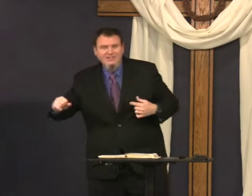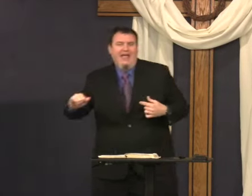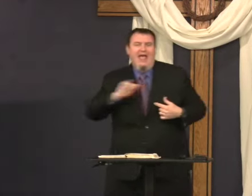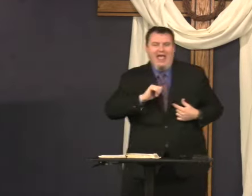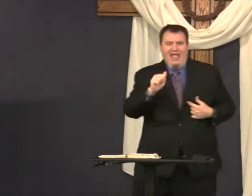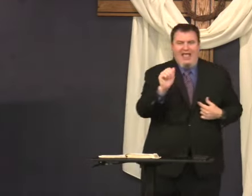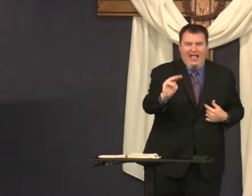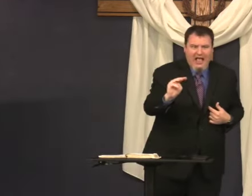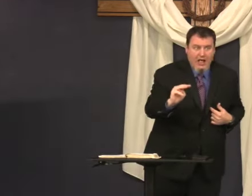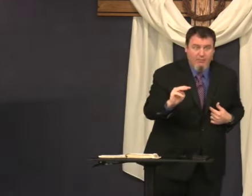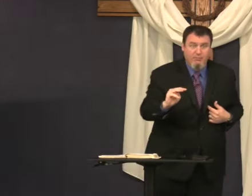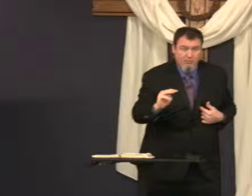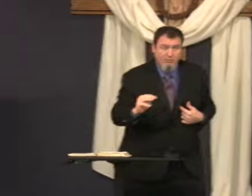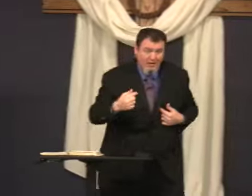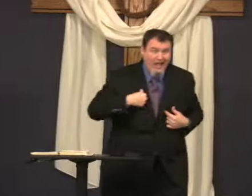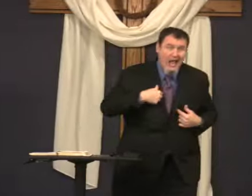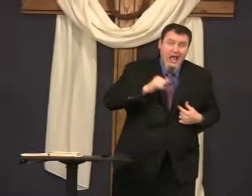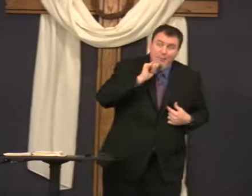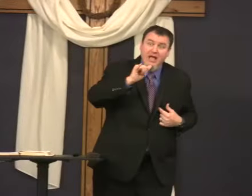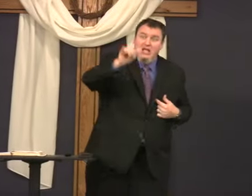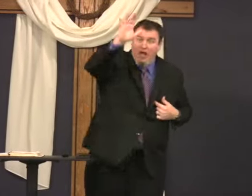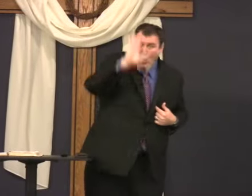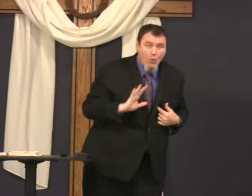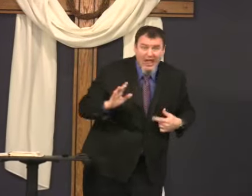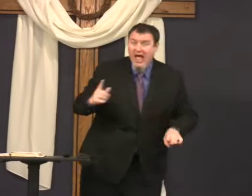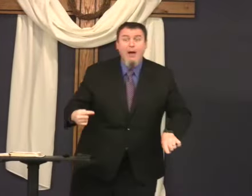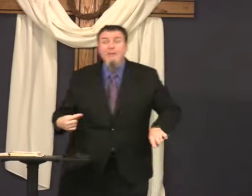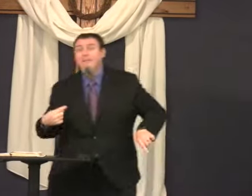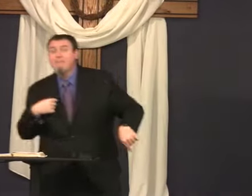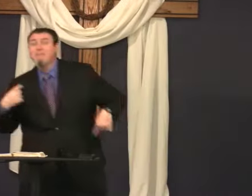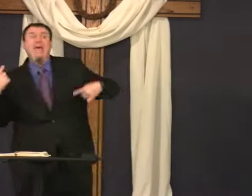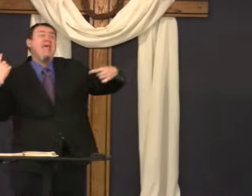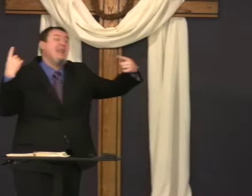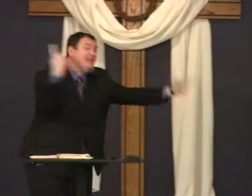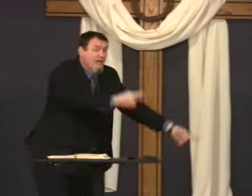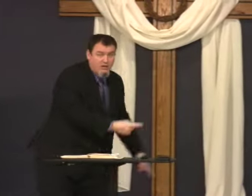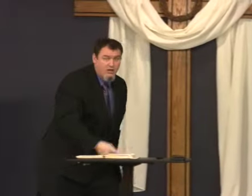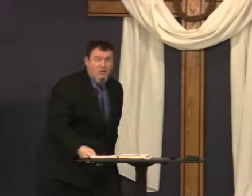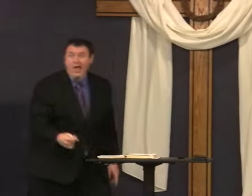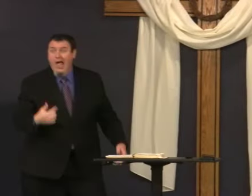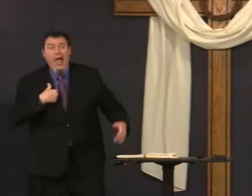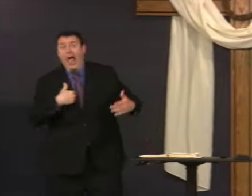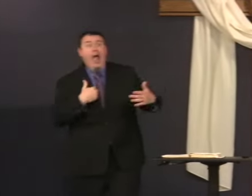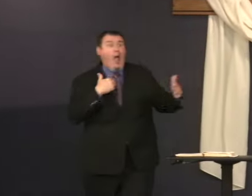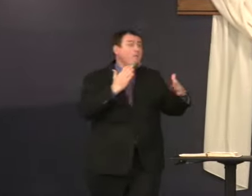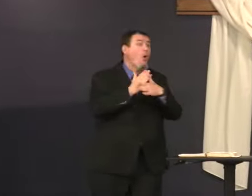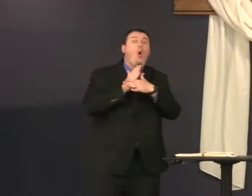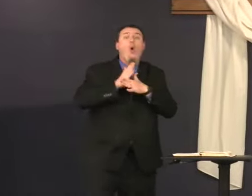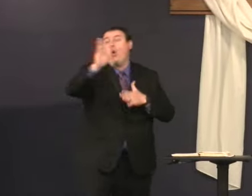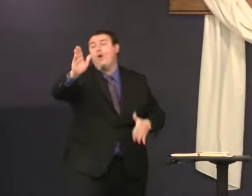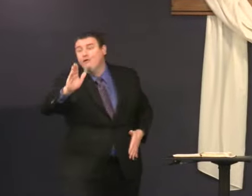was, I am. I am Yahweh. I always have